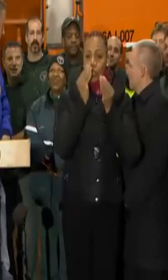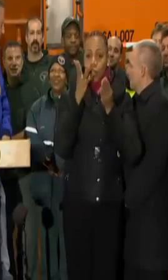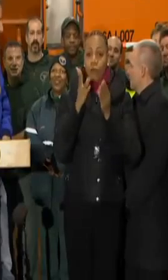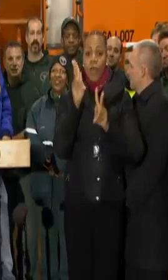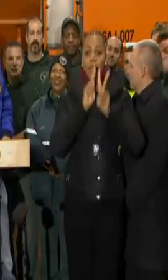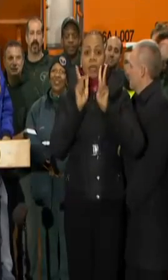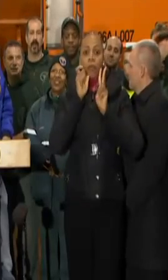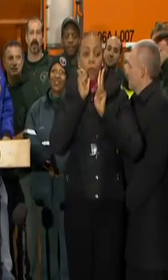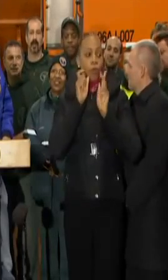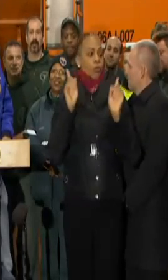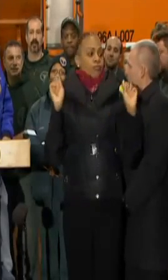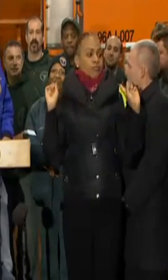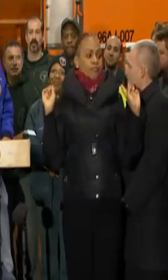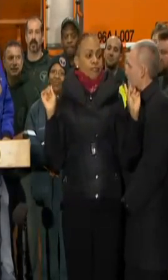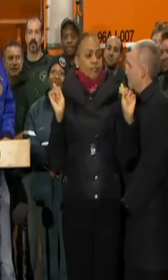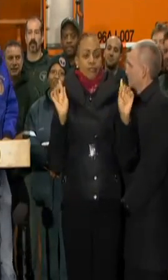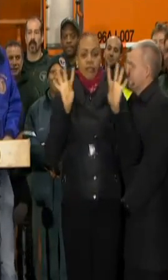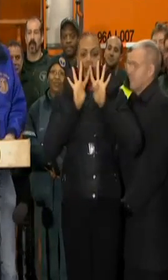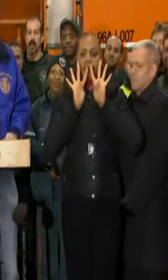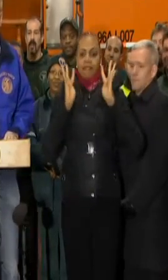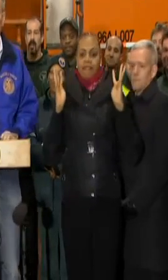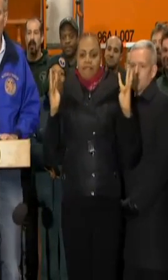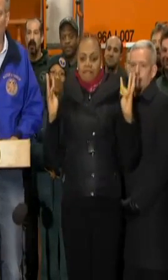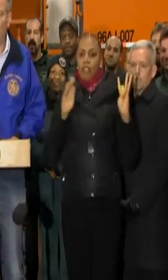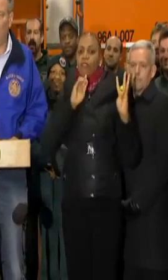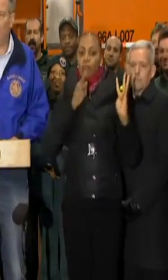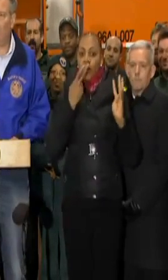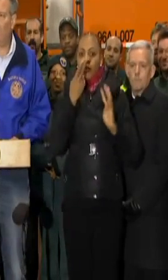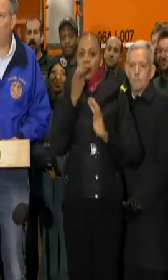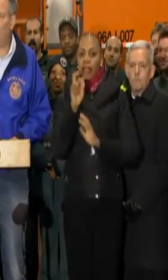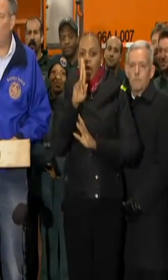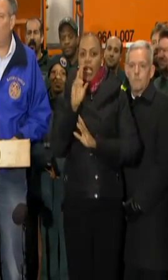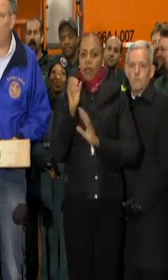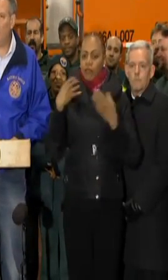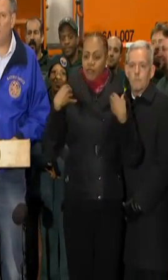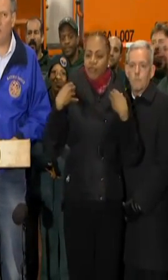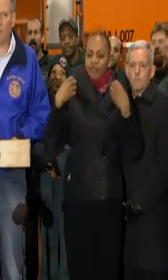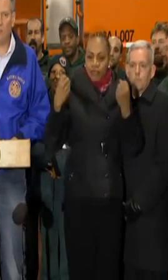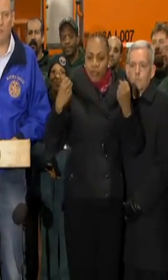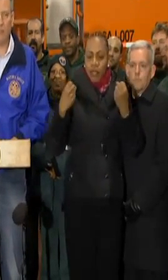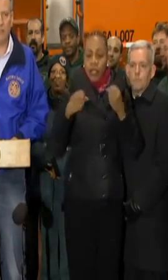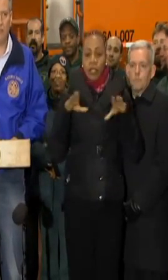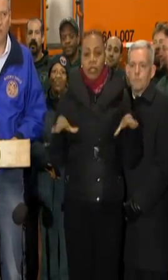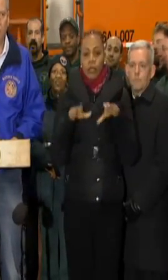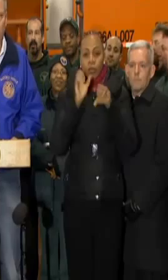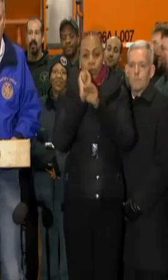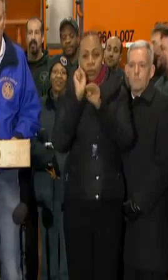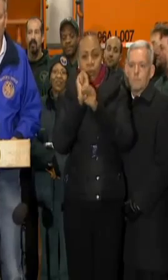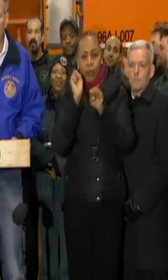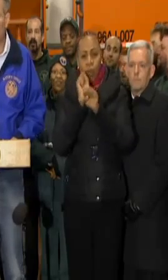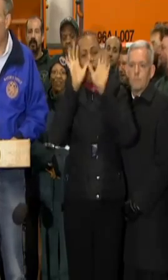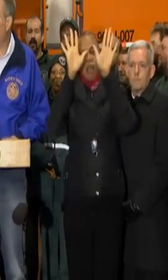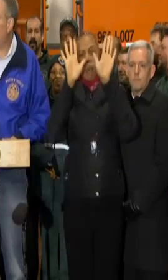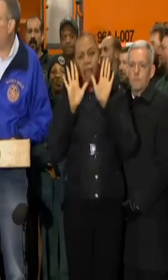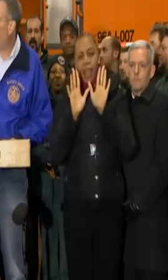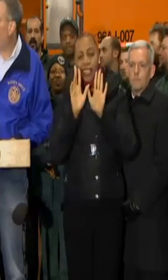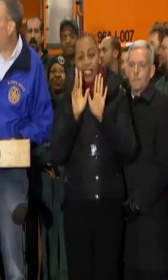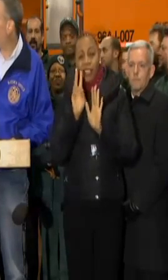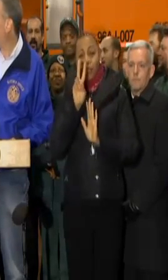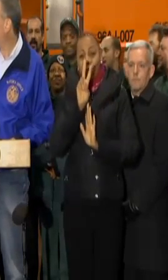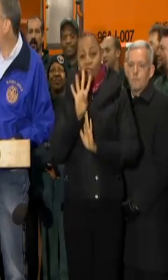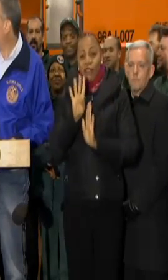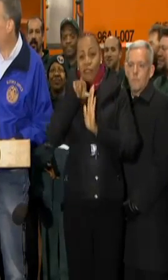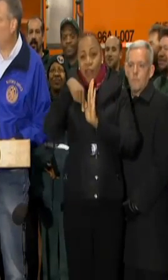standing behind me are really heroes. They are doing amazing work this last 24 hours,